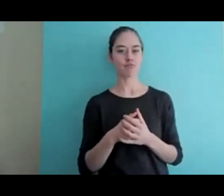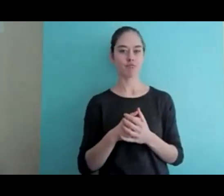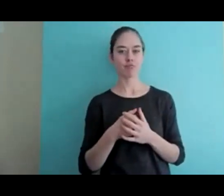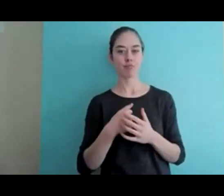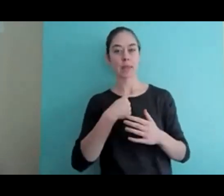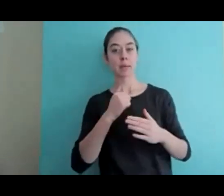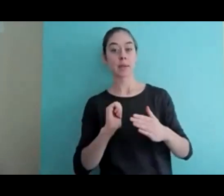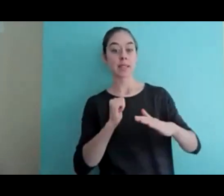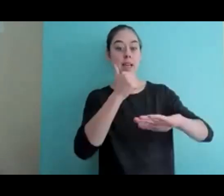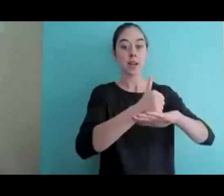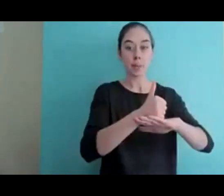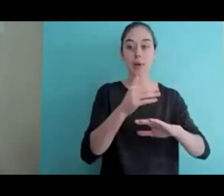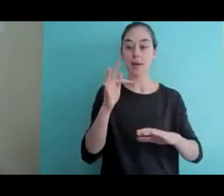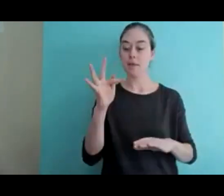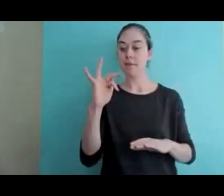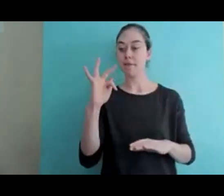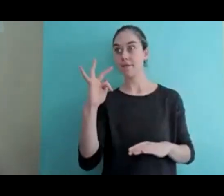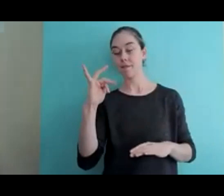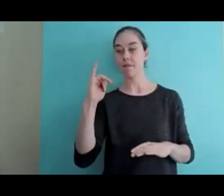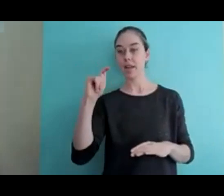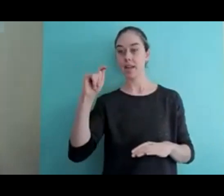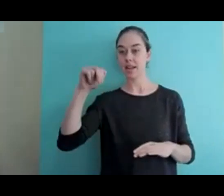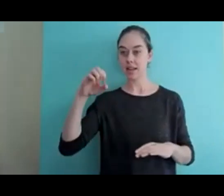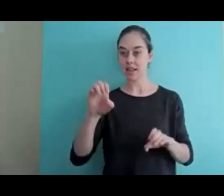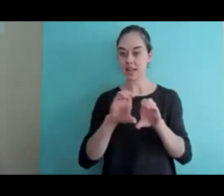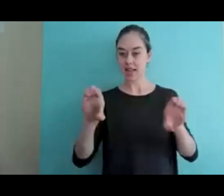I set up some fitness classes back in